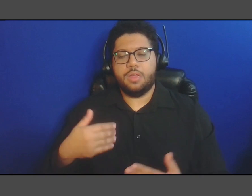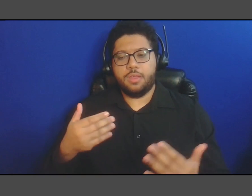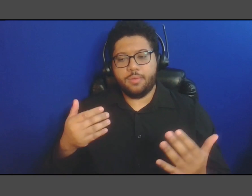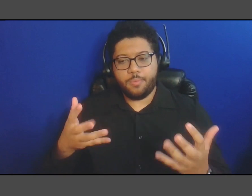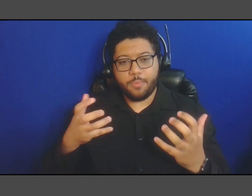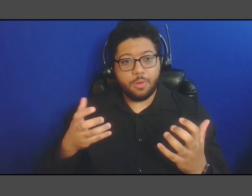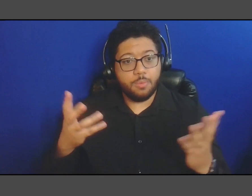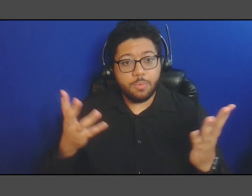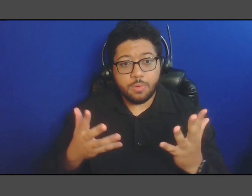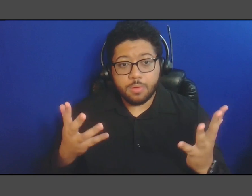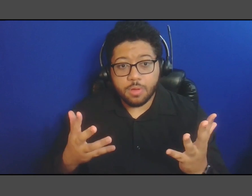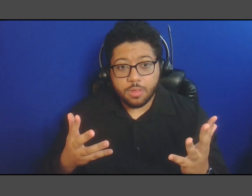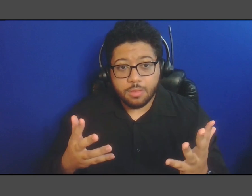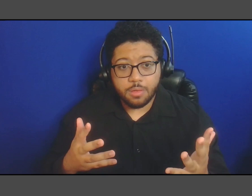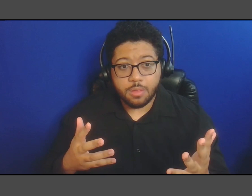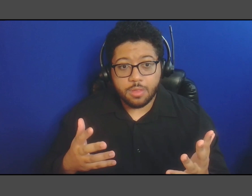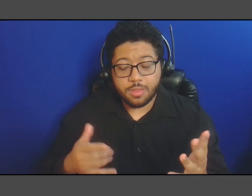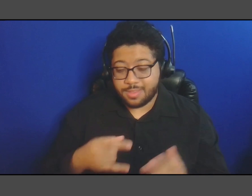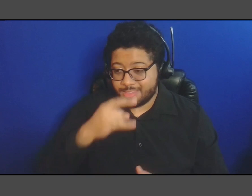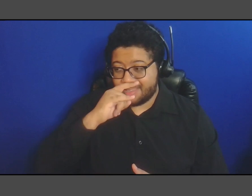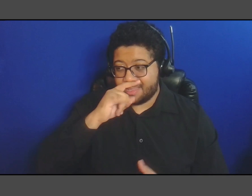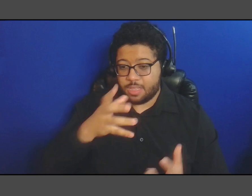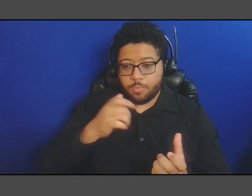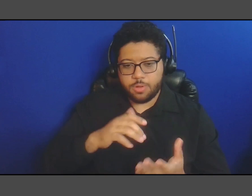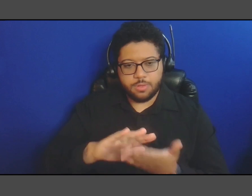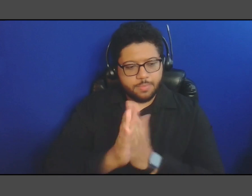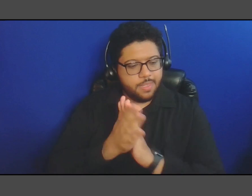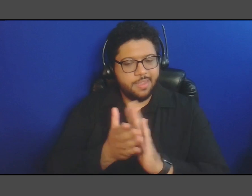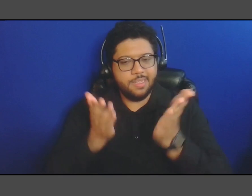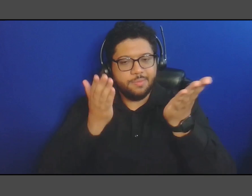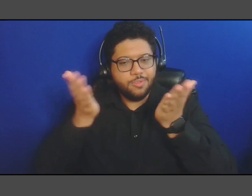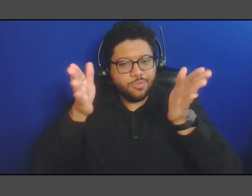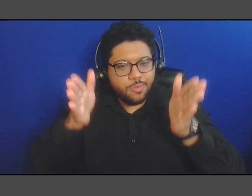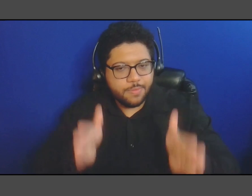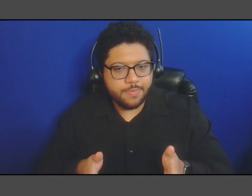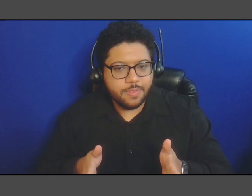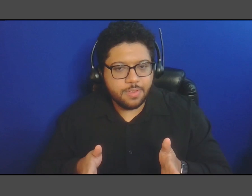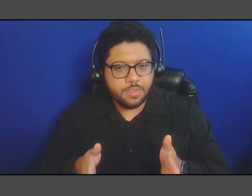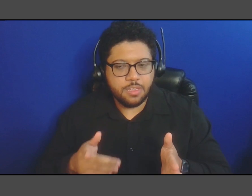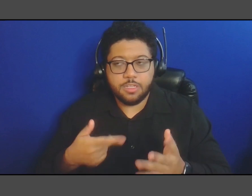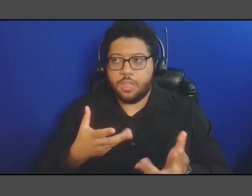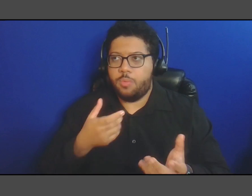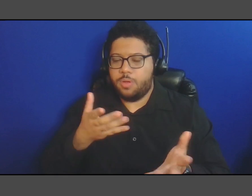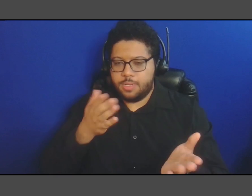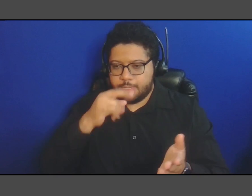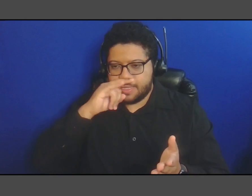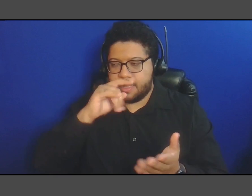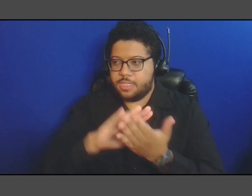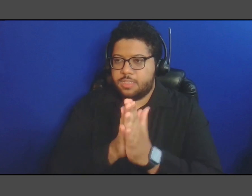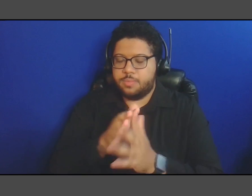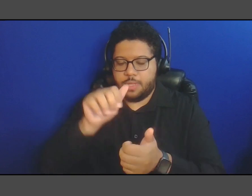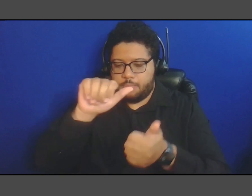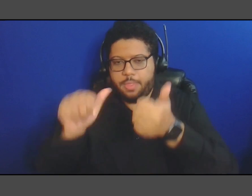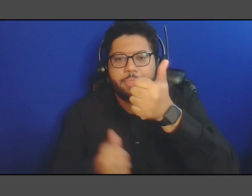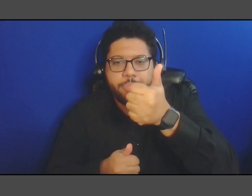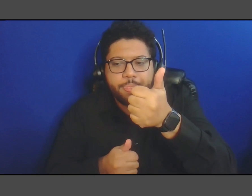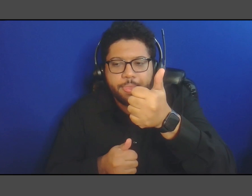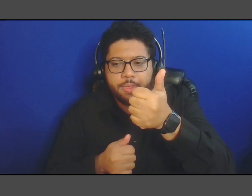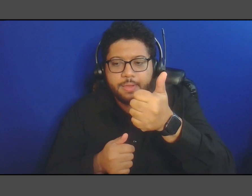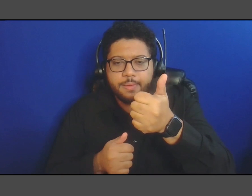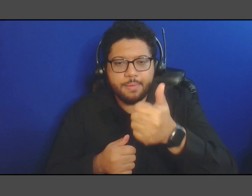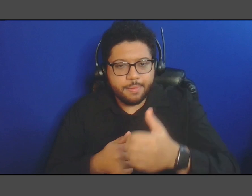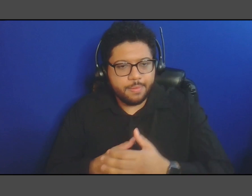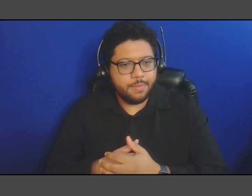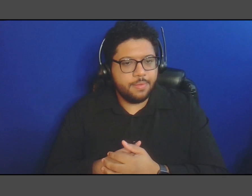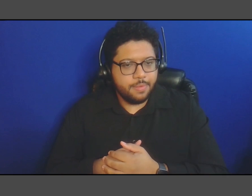the kids to be servants to the rich white folks in certain areas. And so they taught them